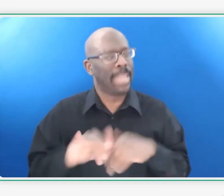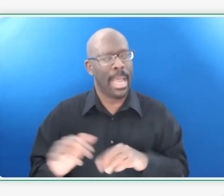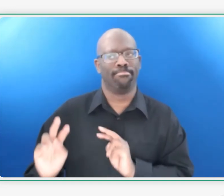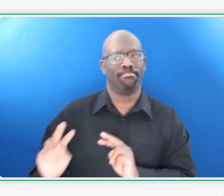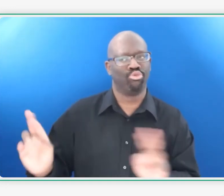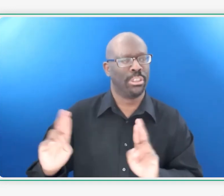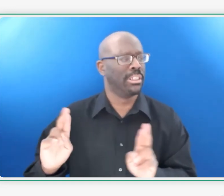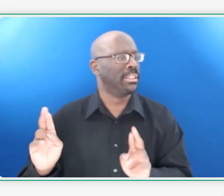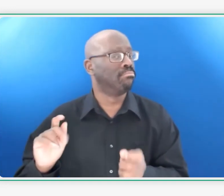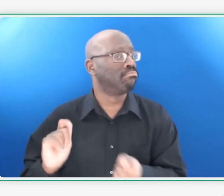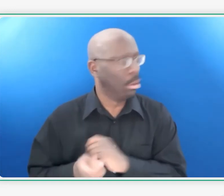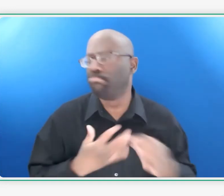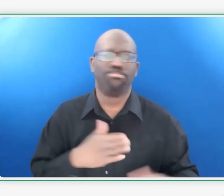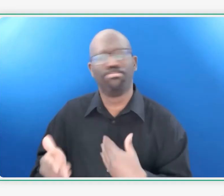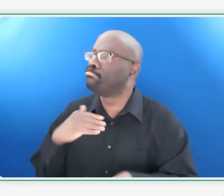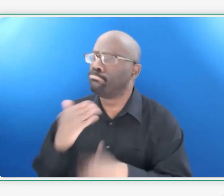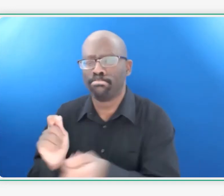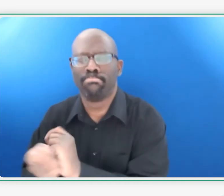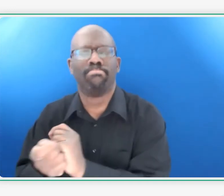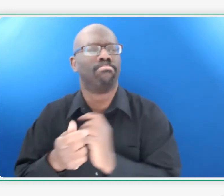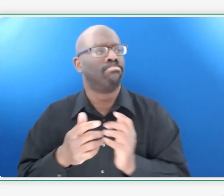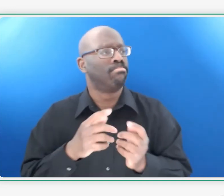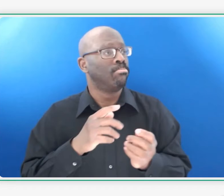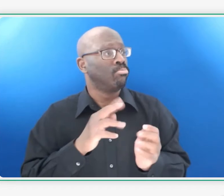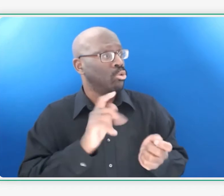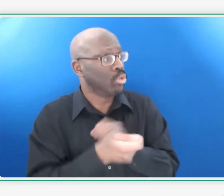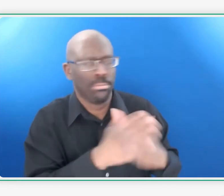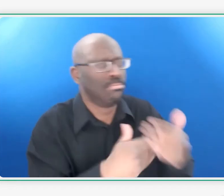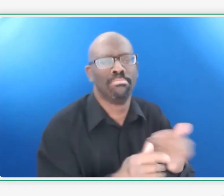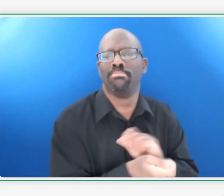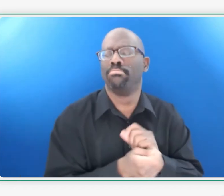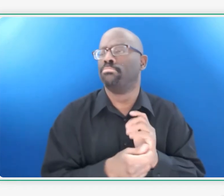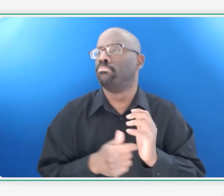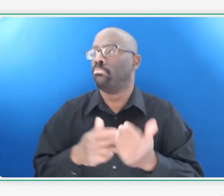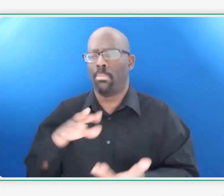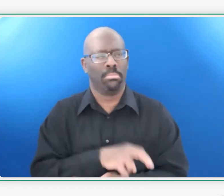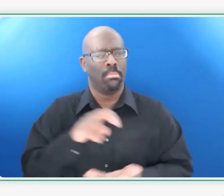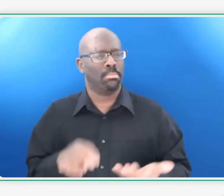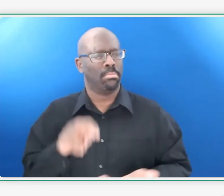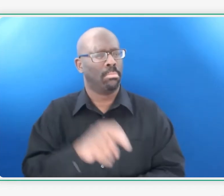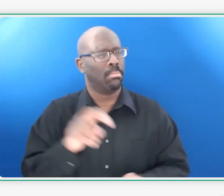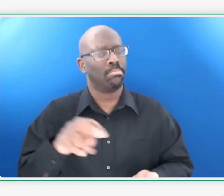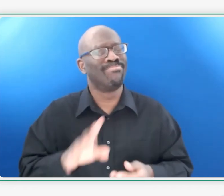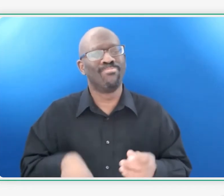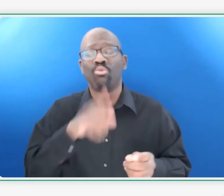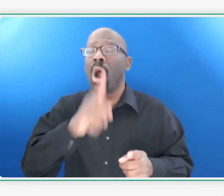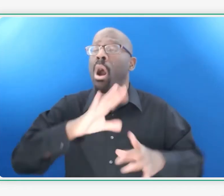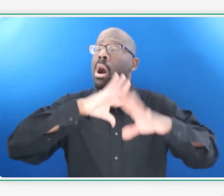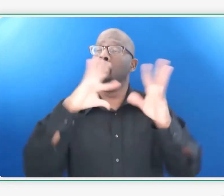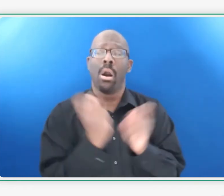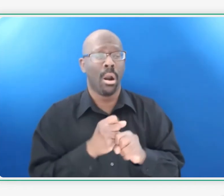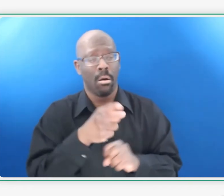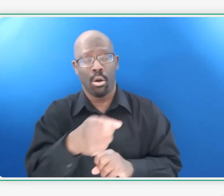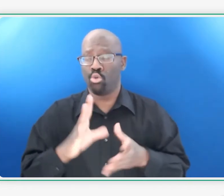process of change. And we get used to the cycle. And we realize that the change is going to happen and we're able to go with the